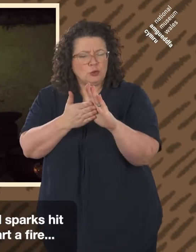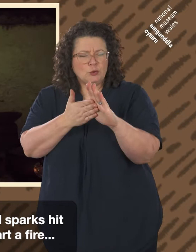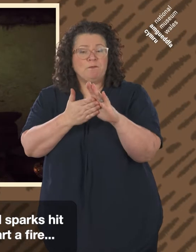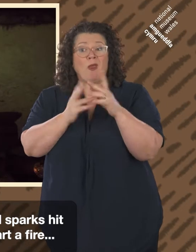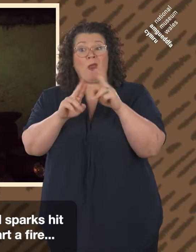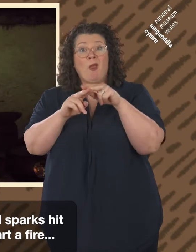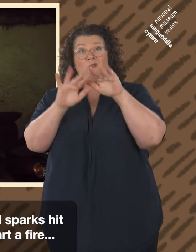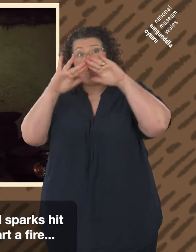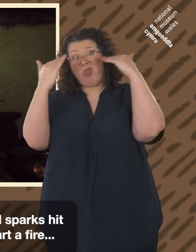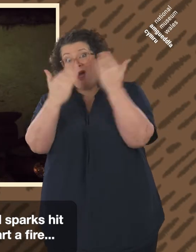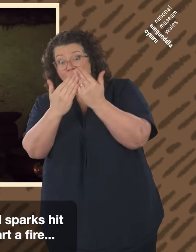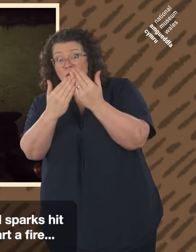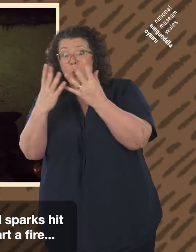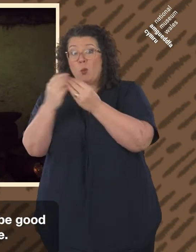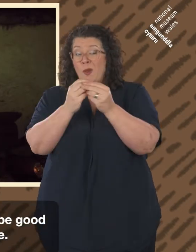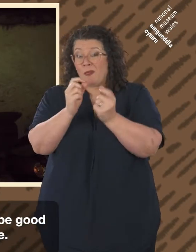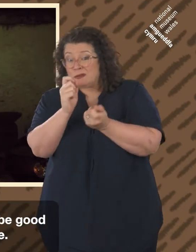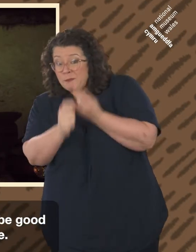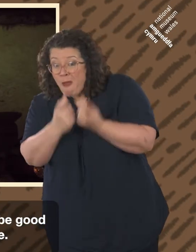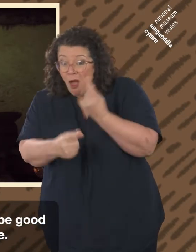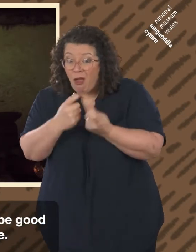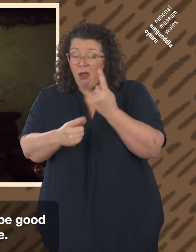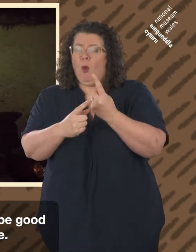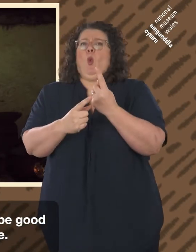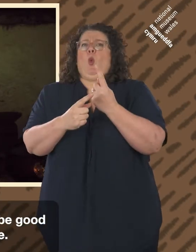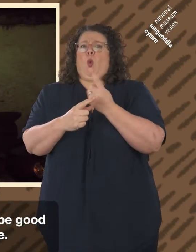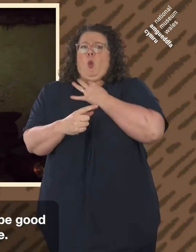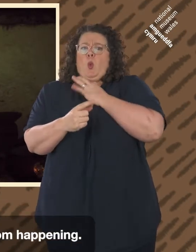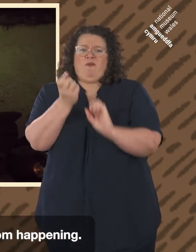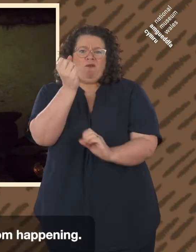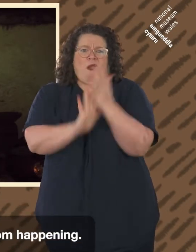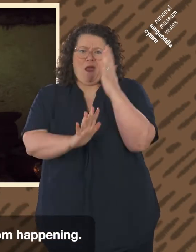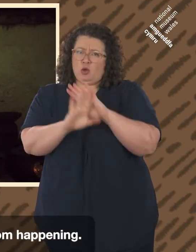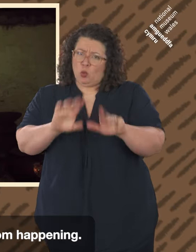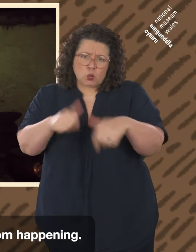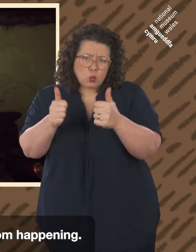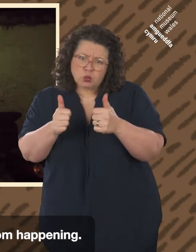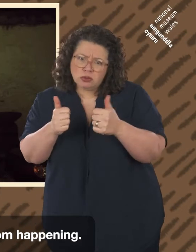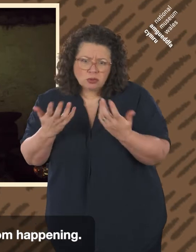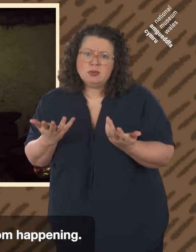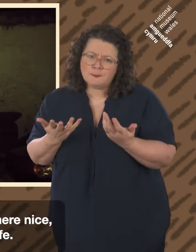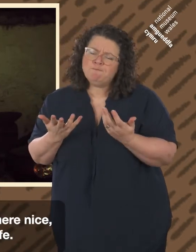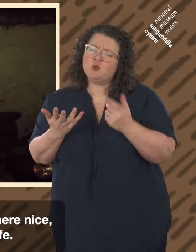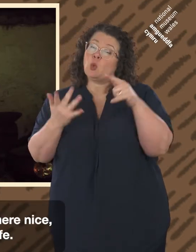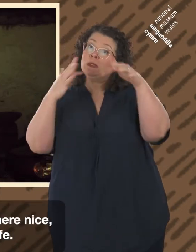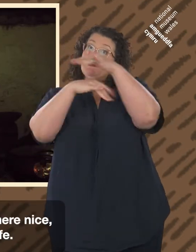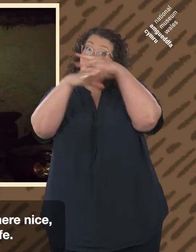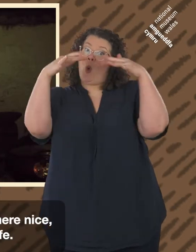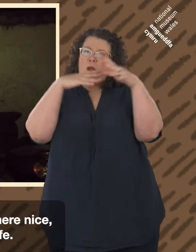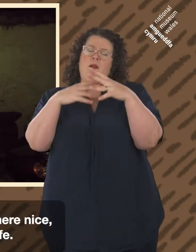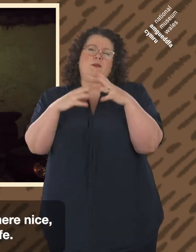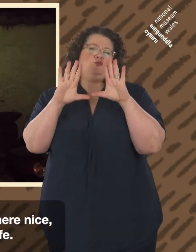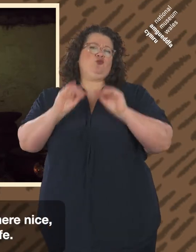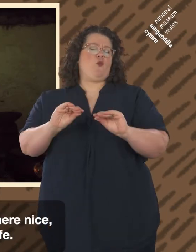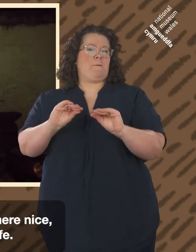hit each other, it will start a fire, which would not be good for my house. So the smoke stops that from happening. So it keeps everyone